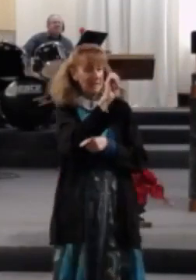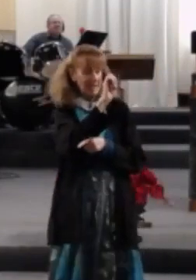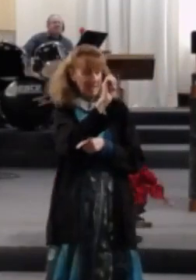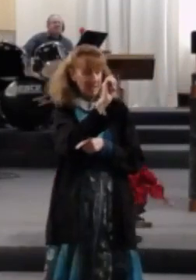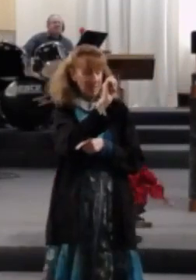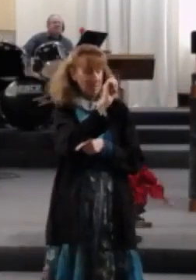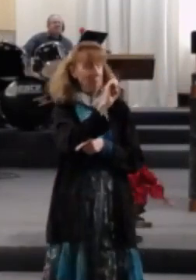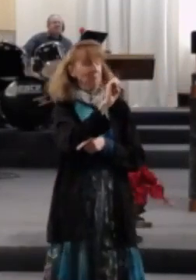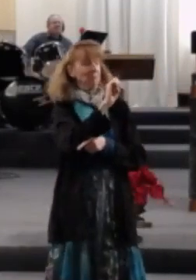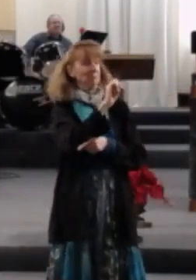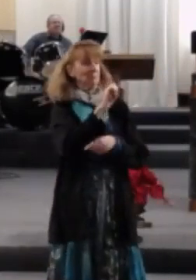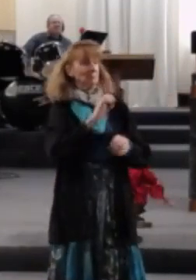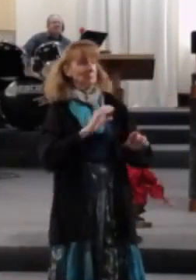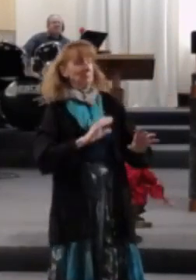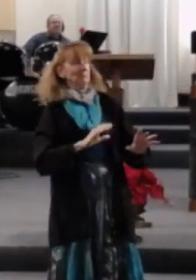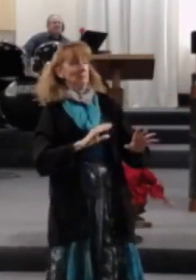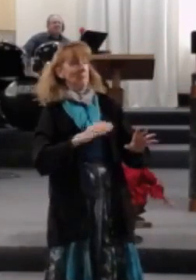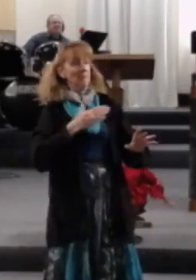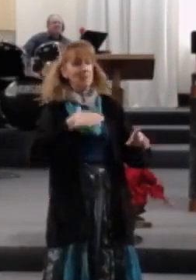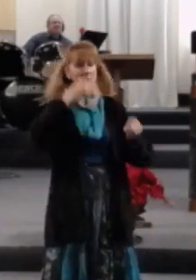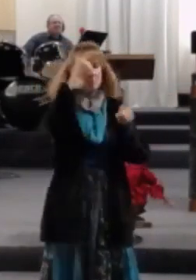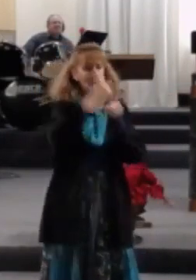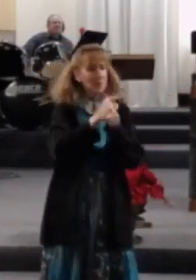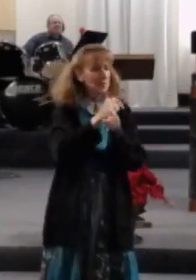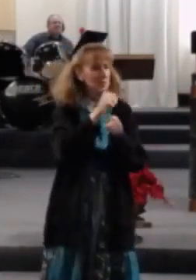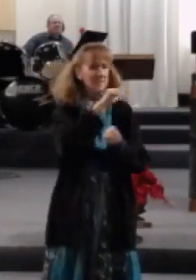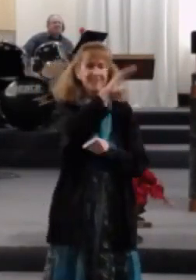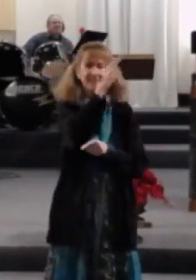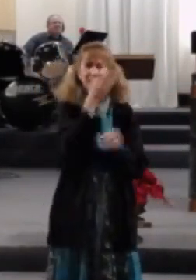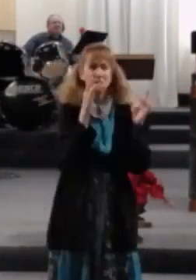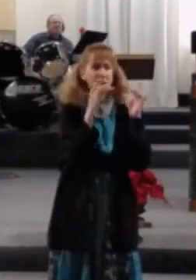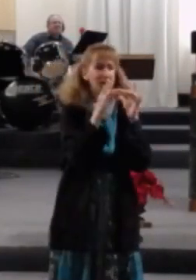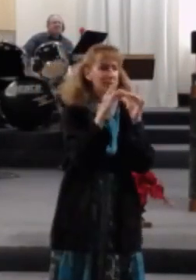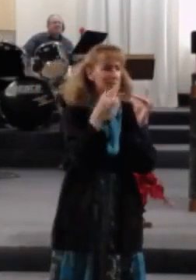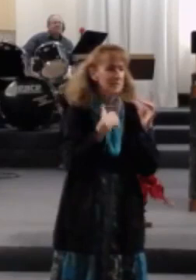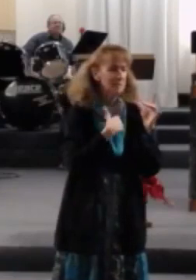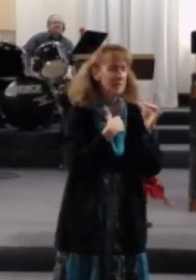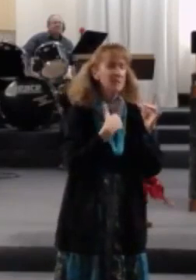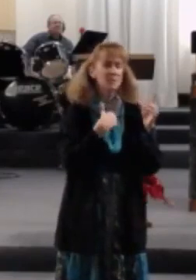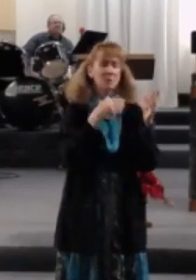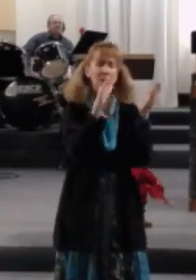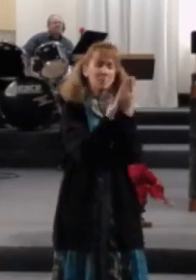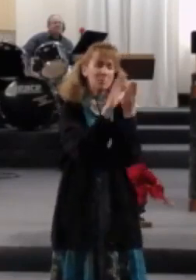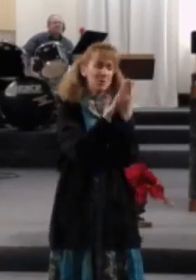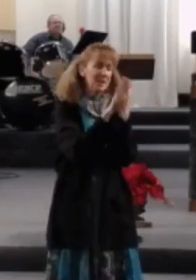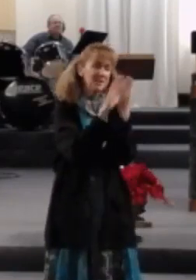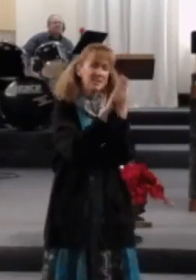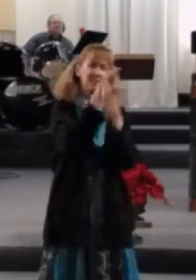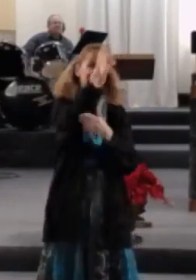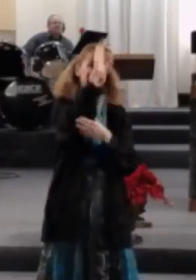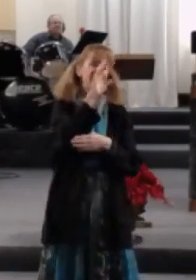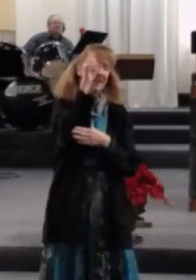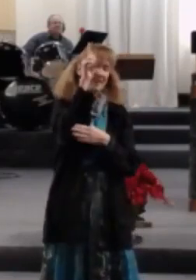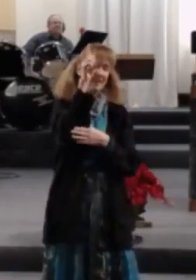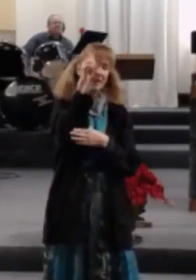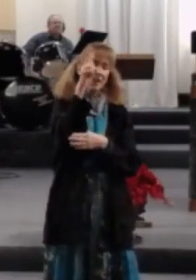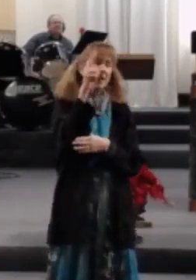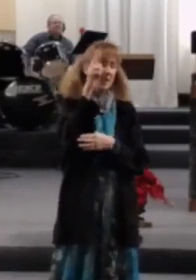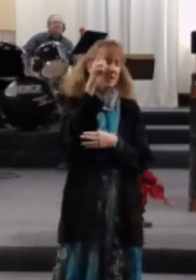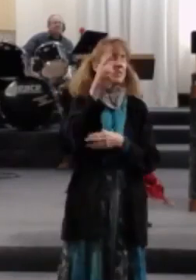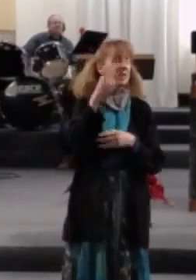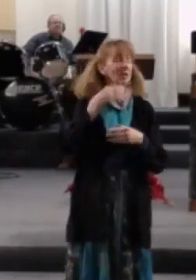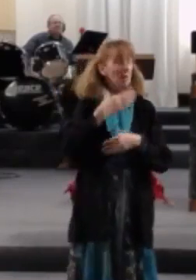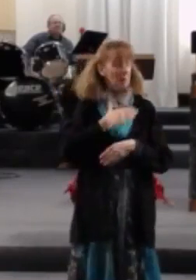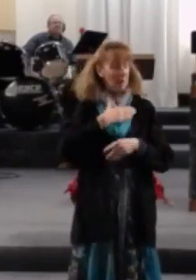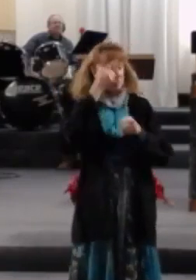which is amazing because he's had a lot of medical problems, but he will never call and tell anyone. But we're going to be picking him up tomorrow from